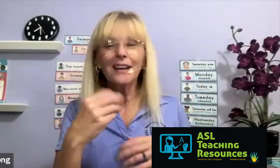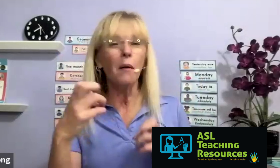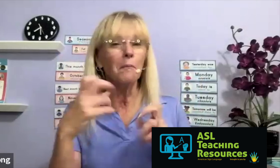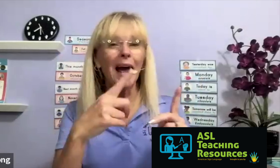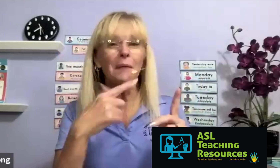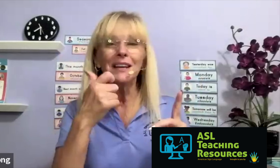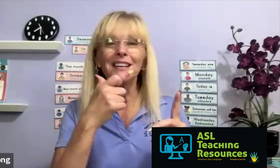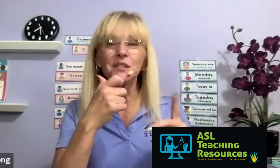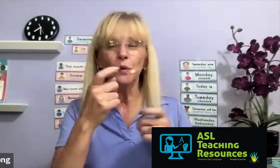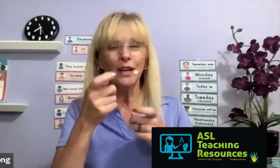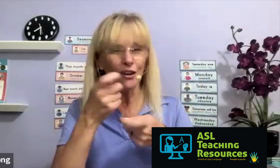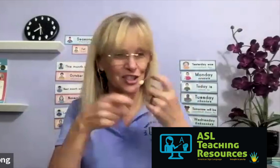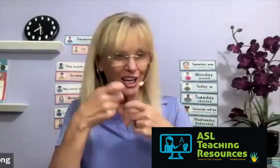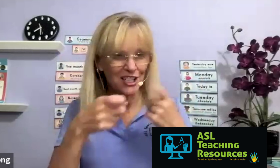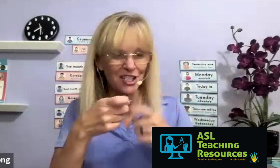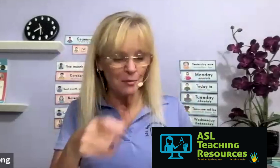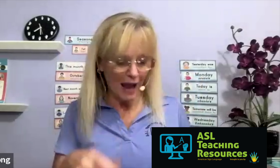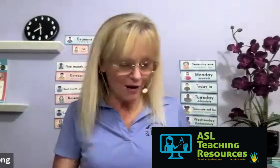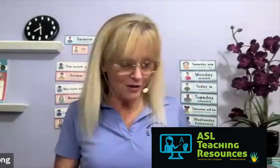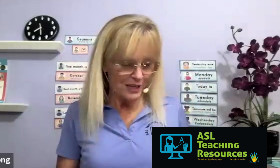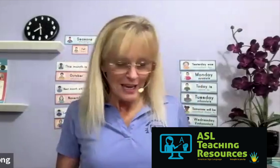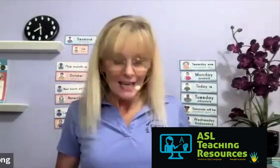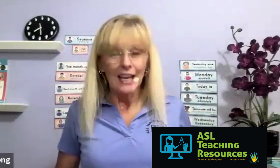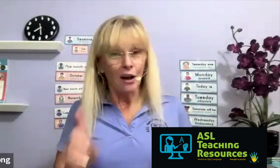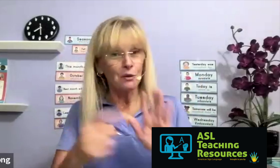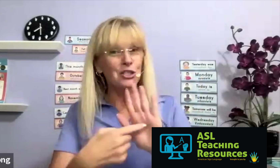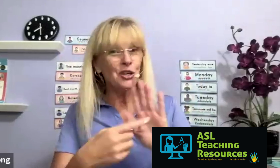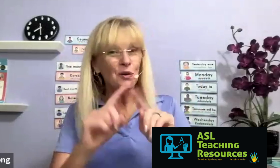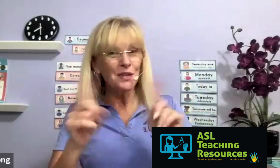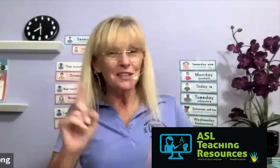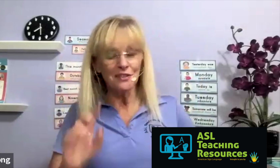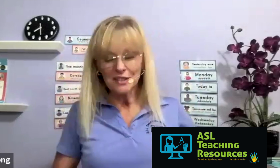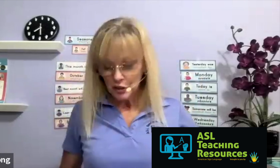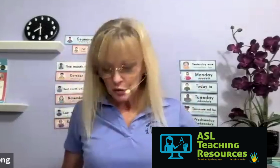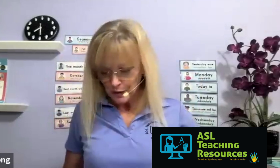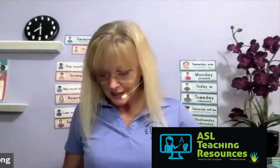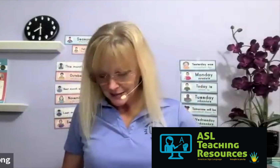come back because we are changing them out. I will show you the difference. Are you ready?